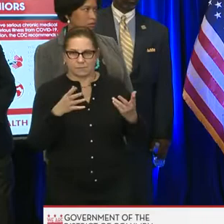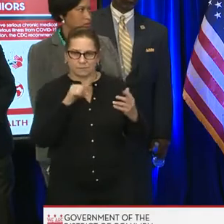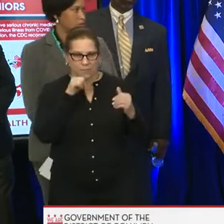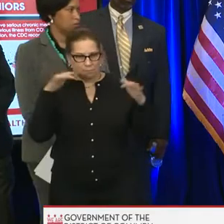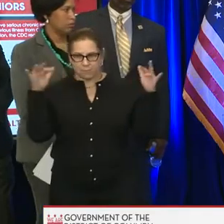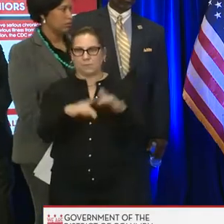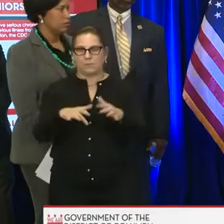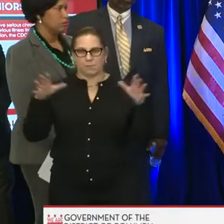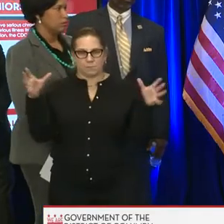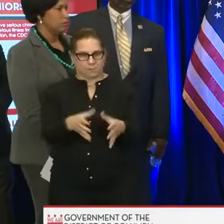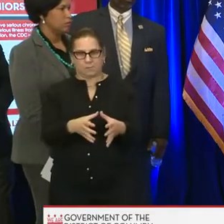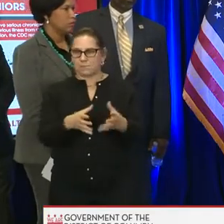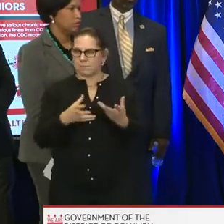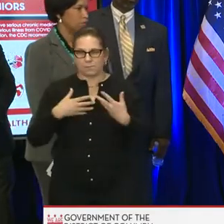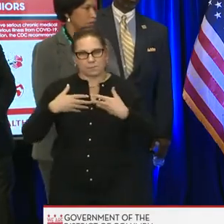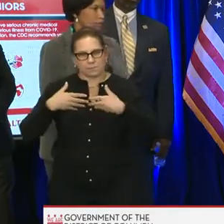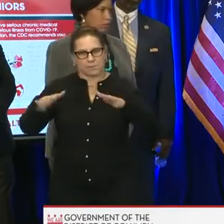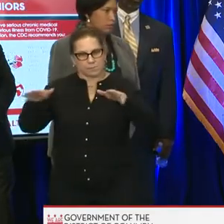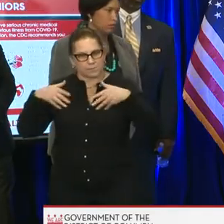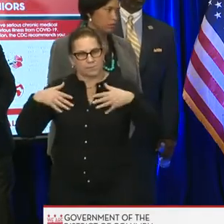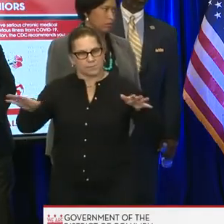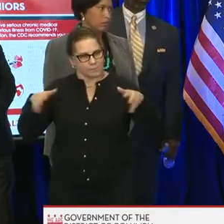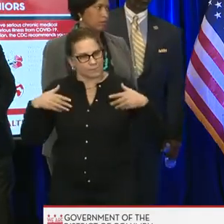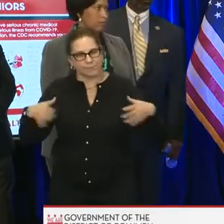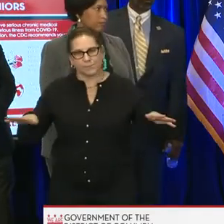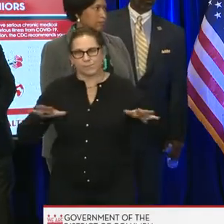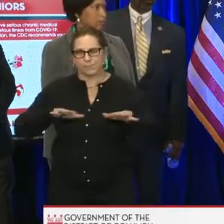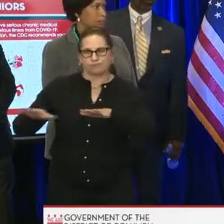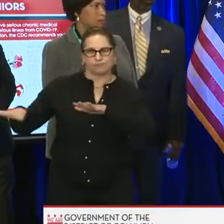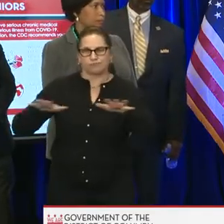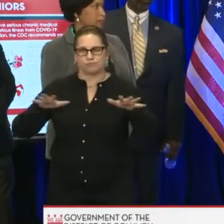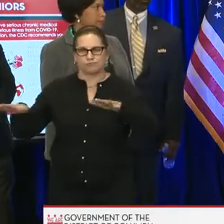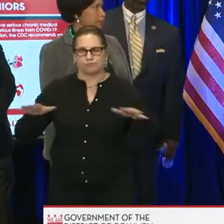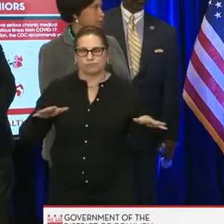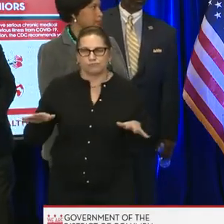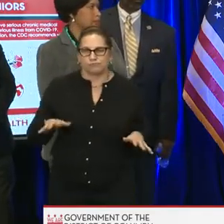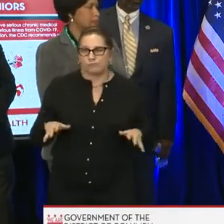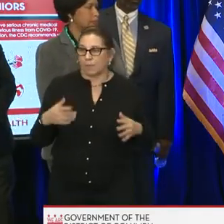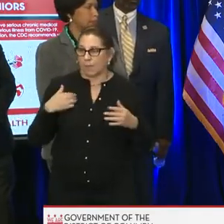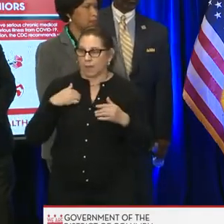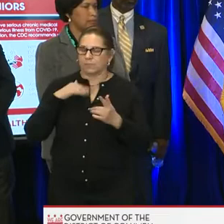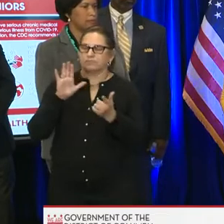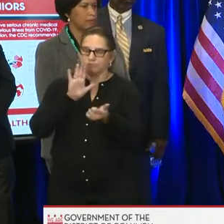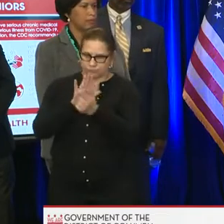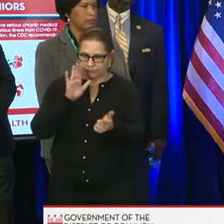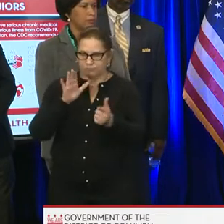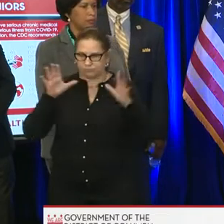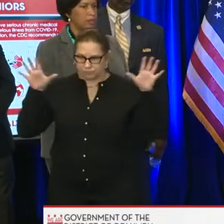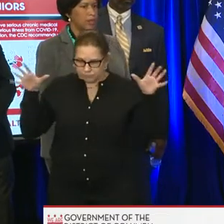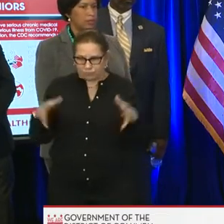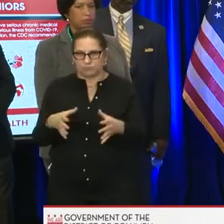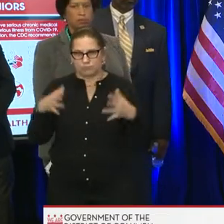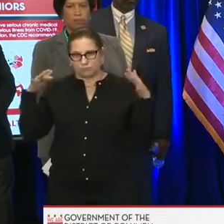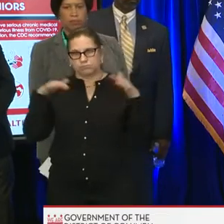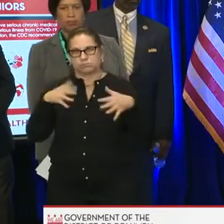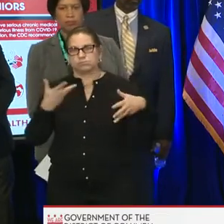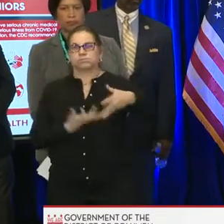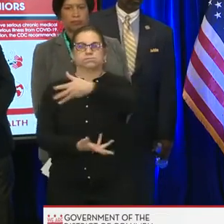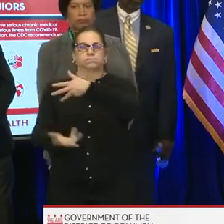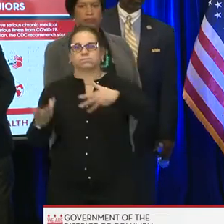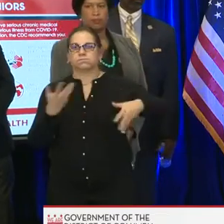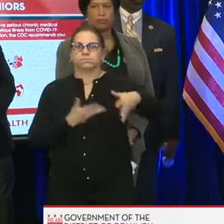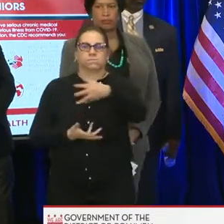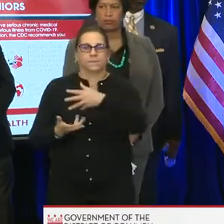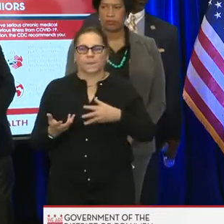throughout the city. So as we have our mass gatherings ban in the district, we seriously want people to not host